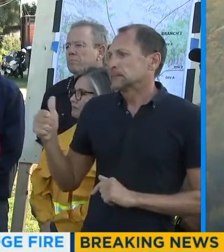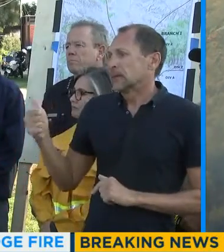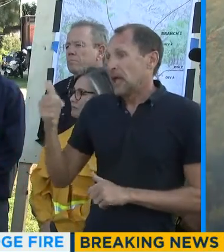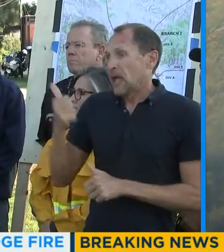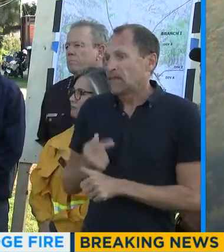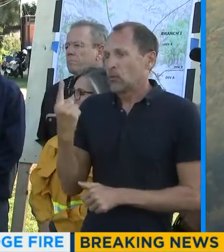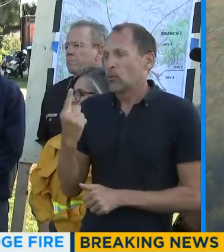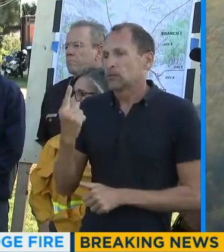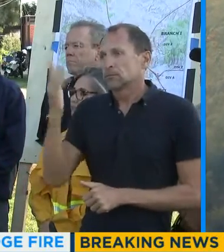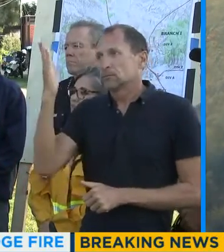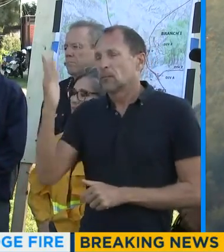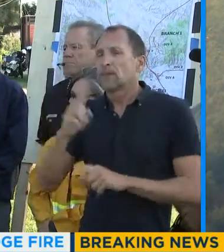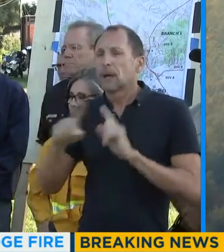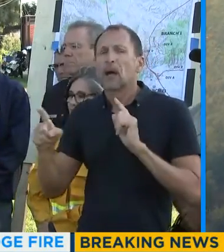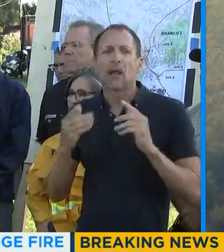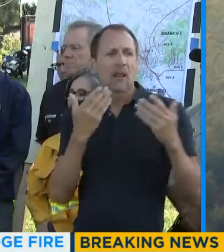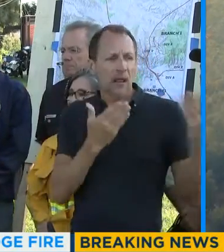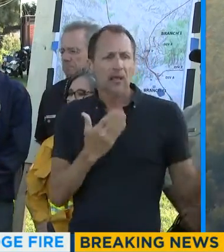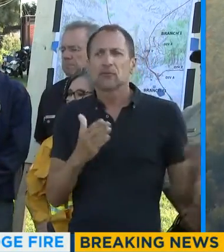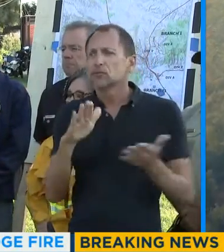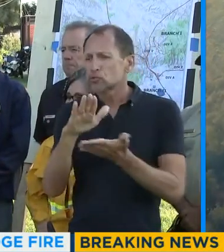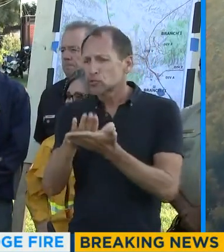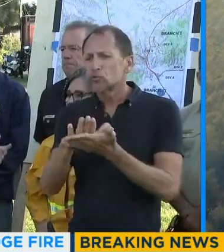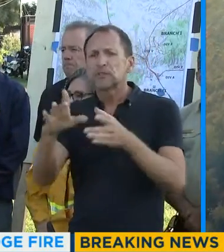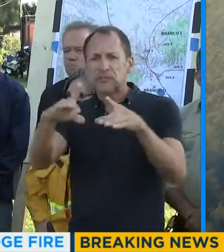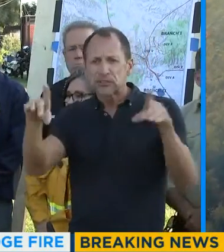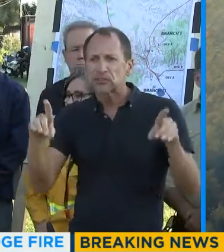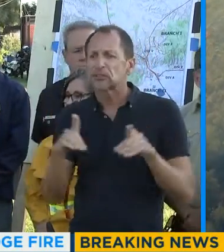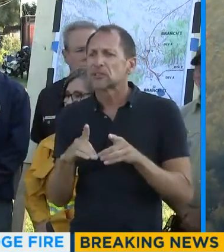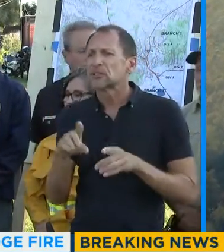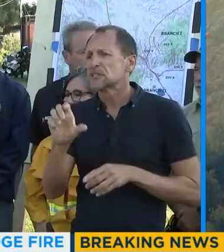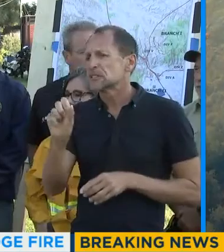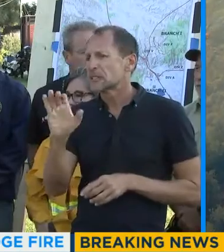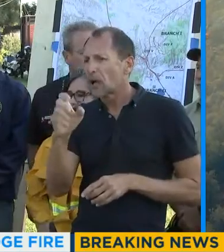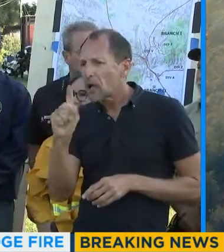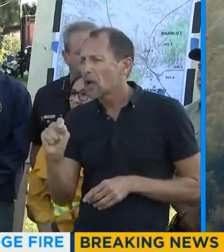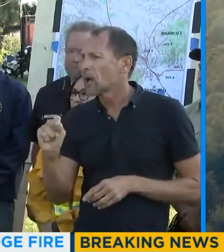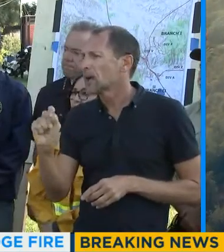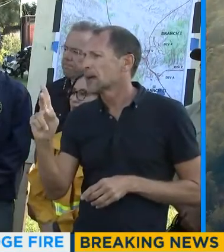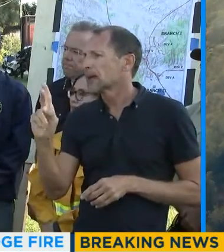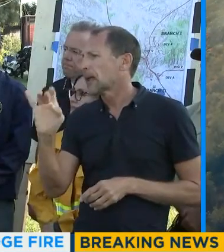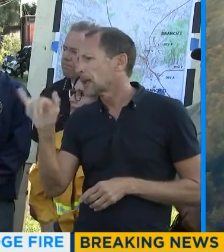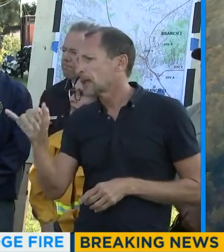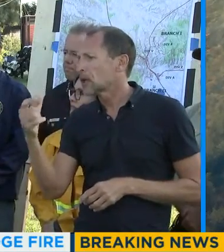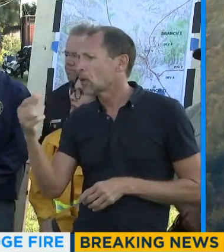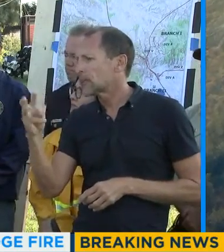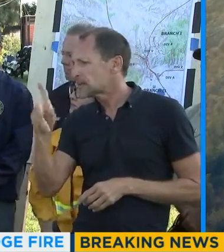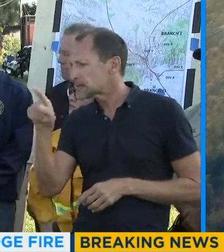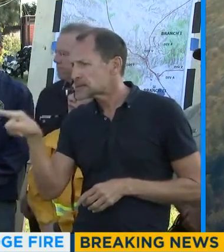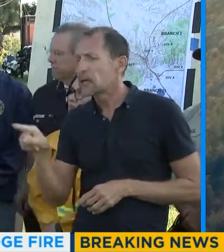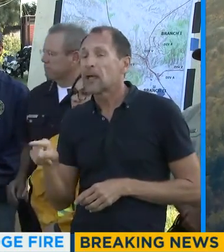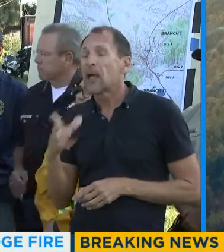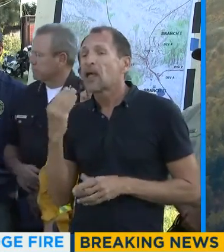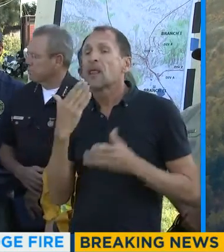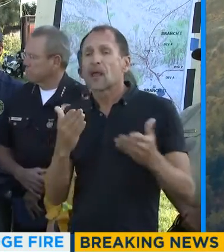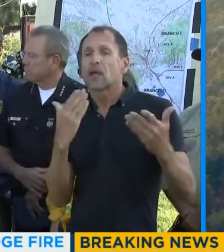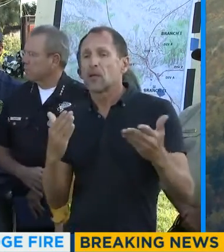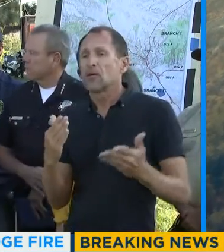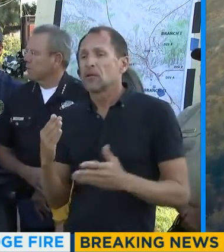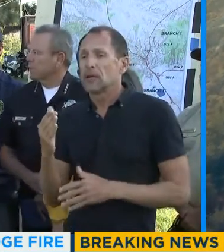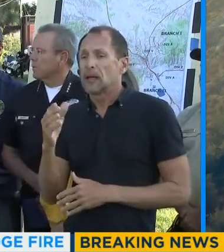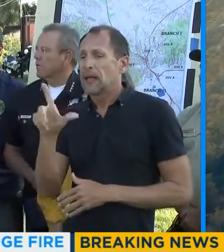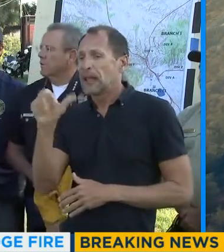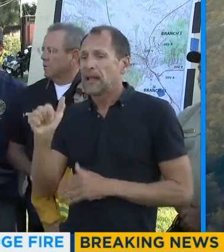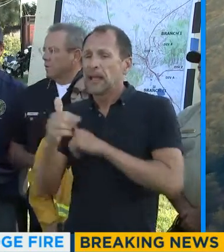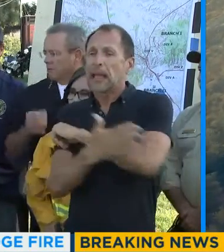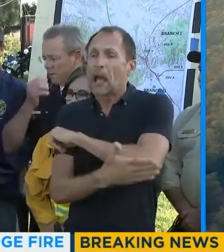here, but I want to thank the school district. Scott Schmerlson is here of the board, Kelly Gonez as well. I want to thank also the LA County Supervisor Catherine Barger, who's